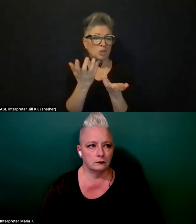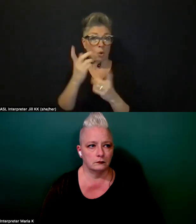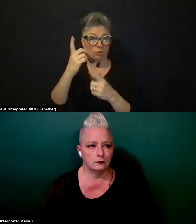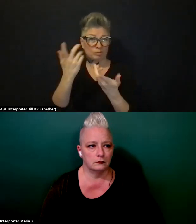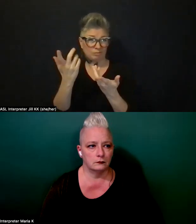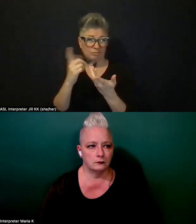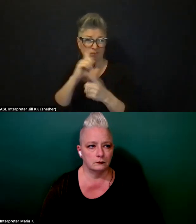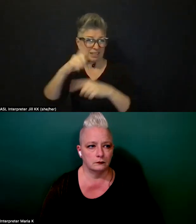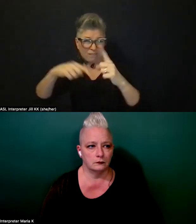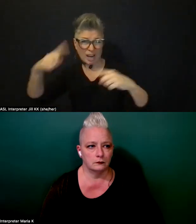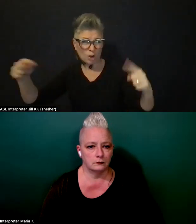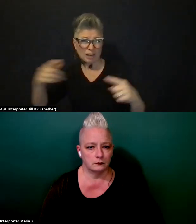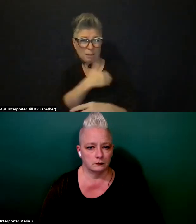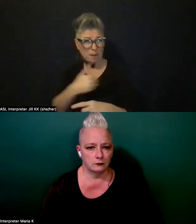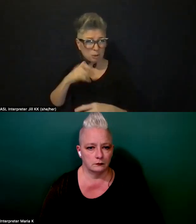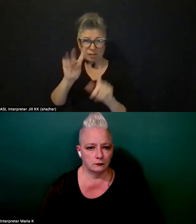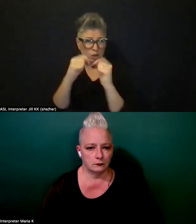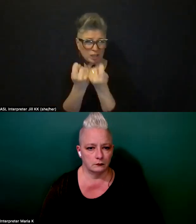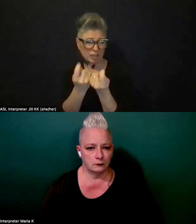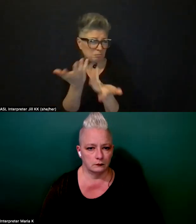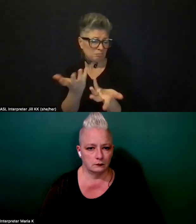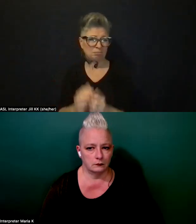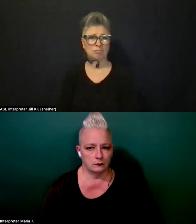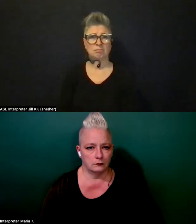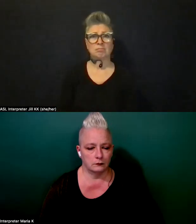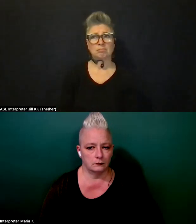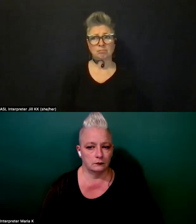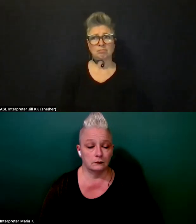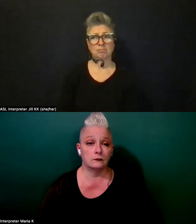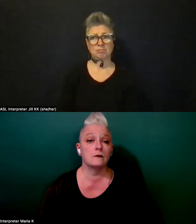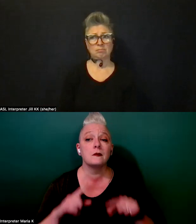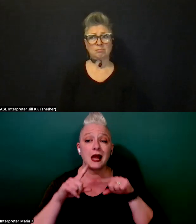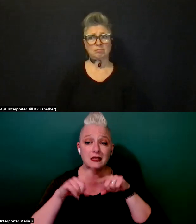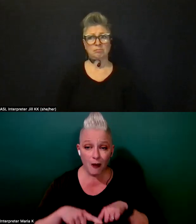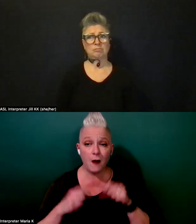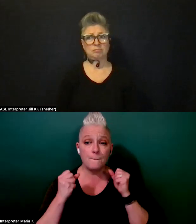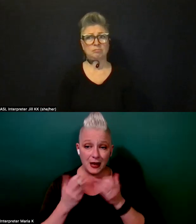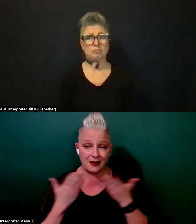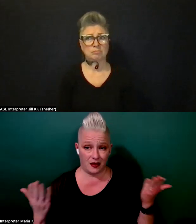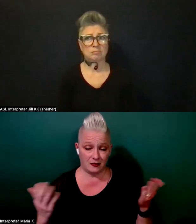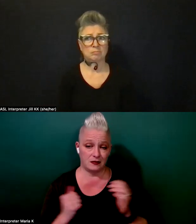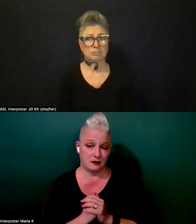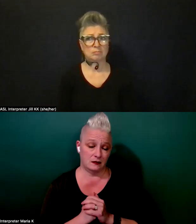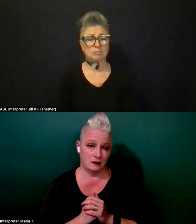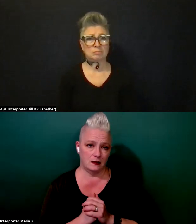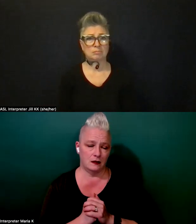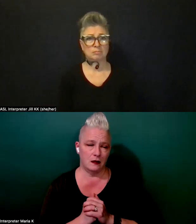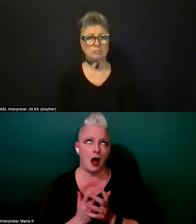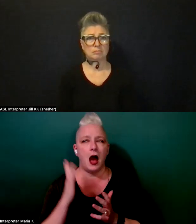and the project itself. It depends on a lot of stuff. I would love to like